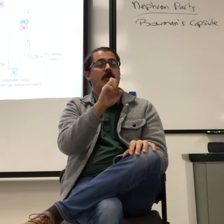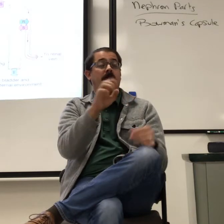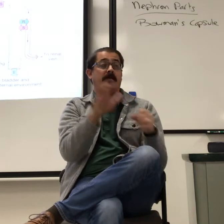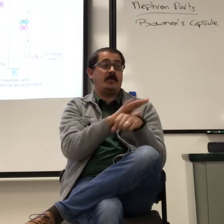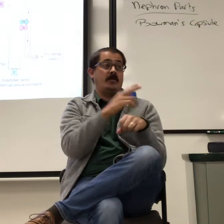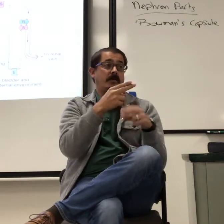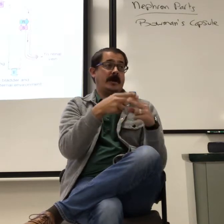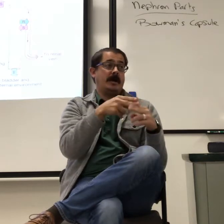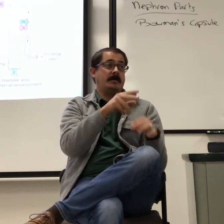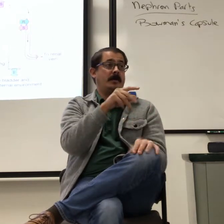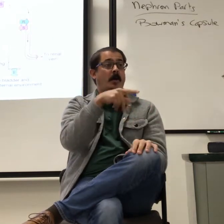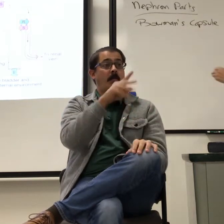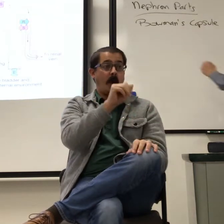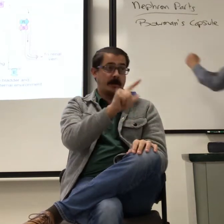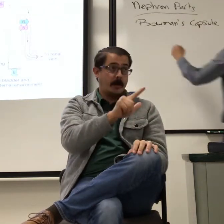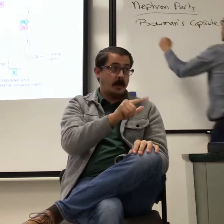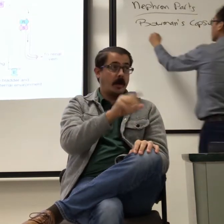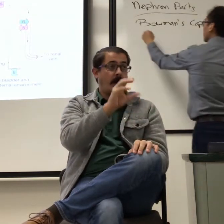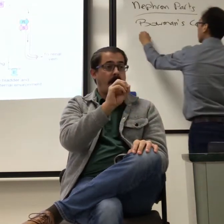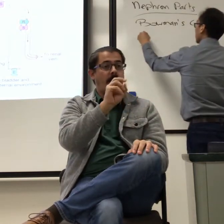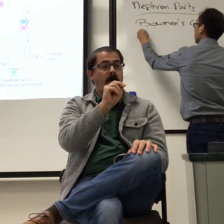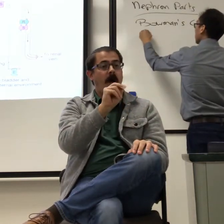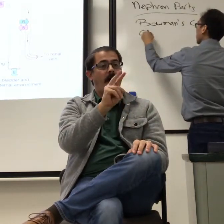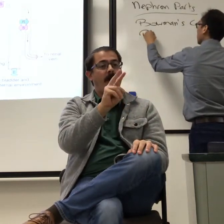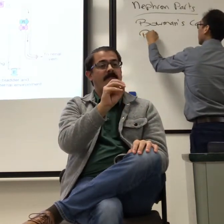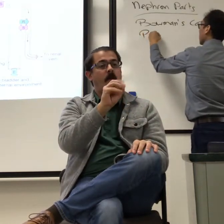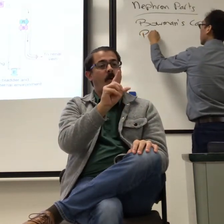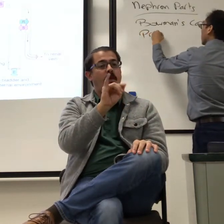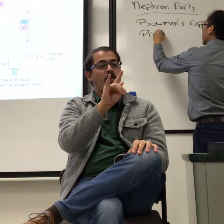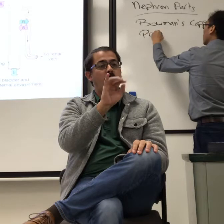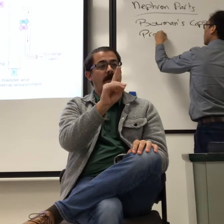proximal convoluted tubule.